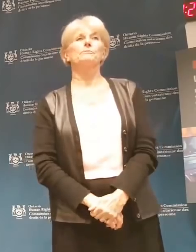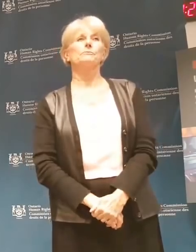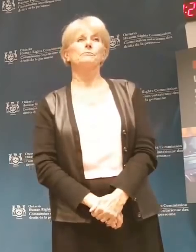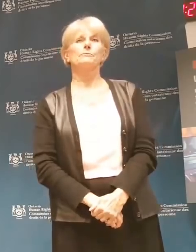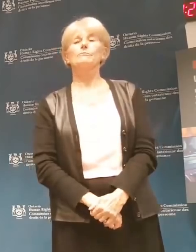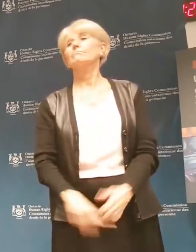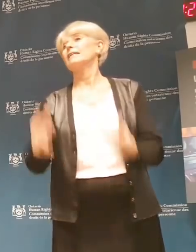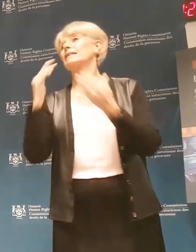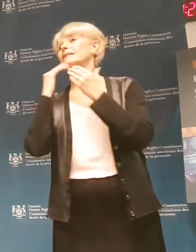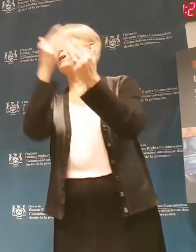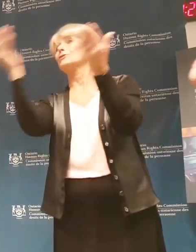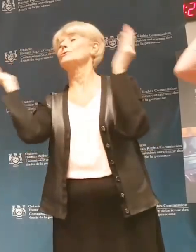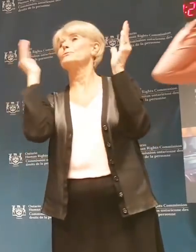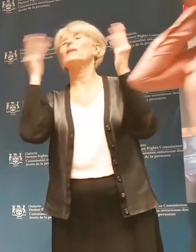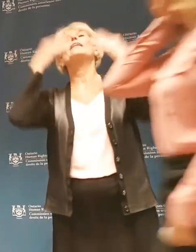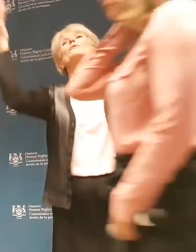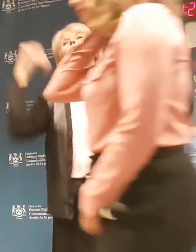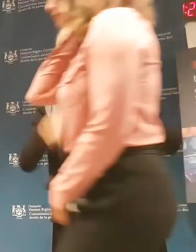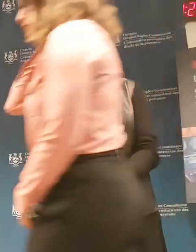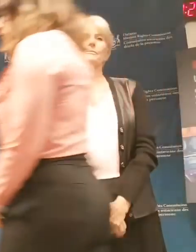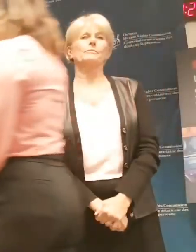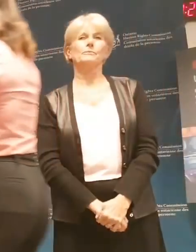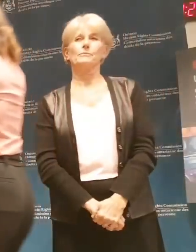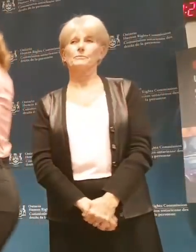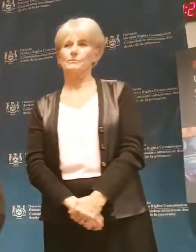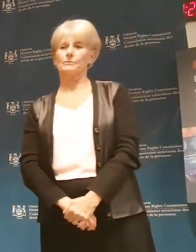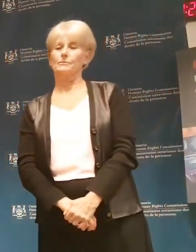Okay, thank you. Thank you.